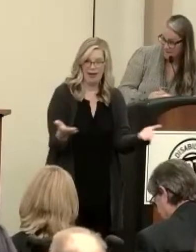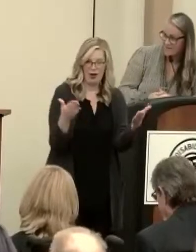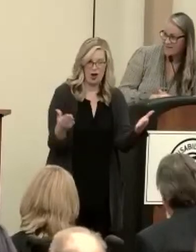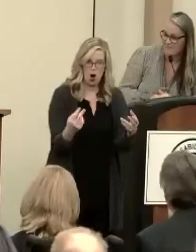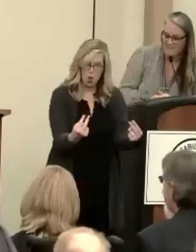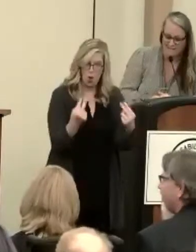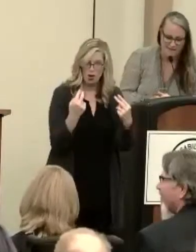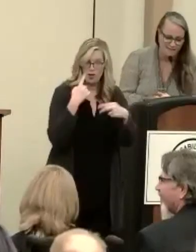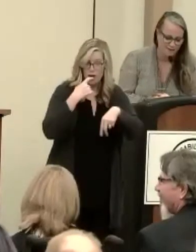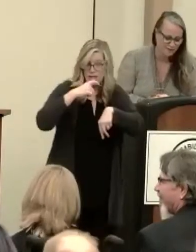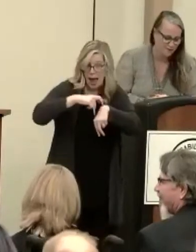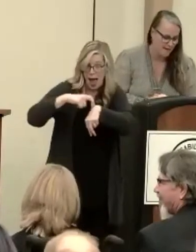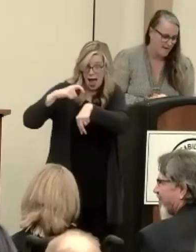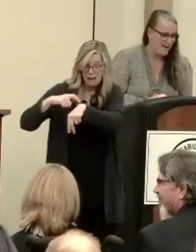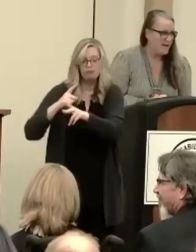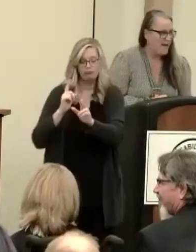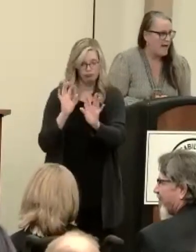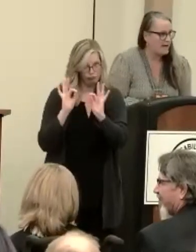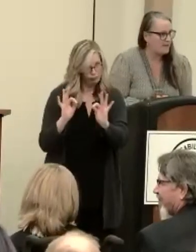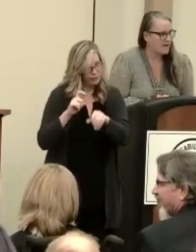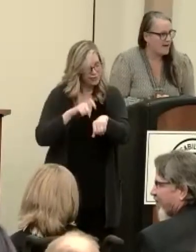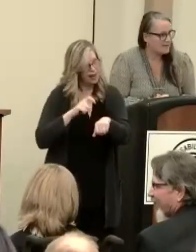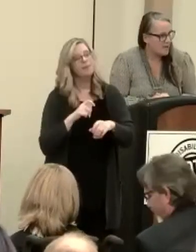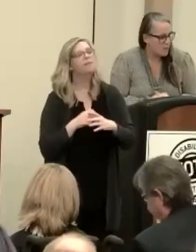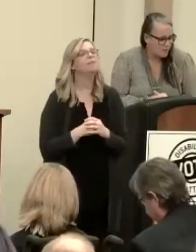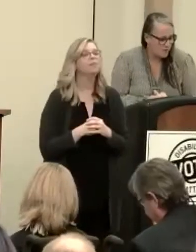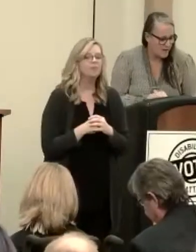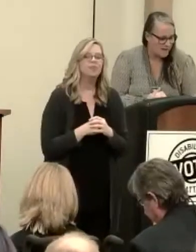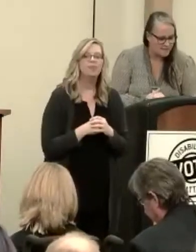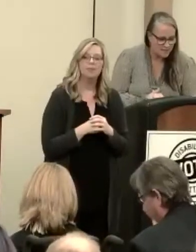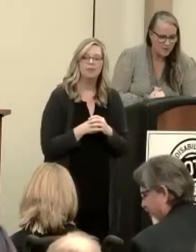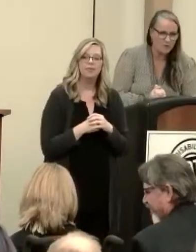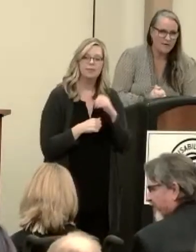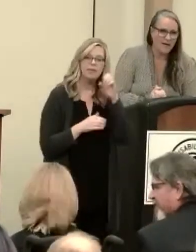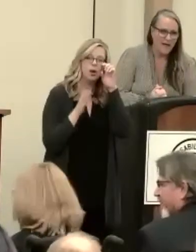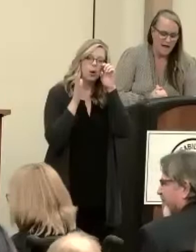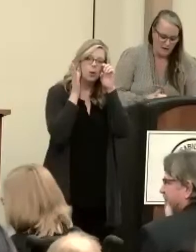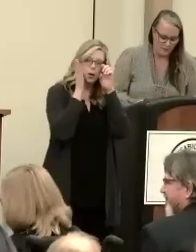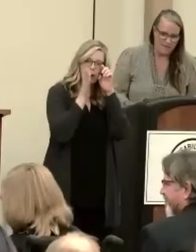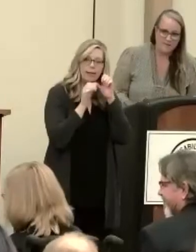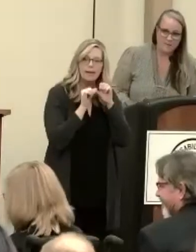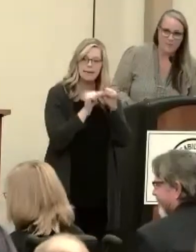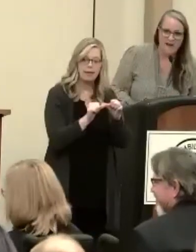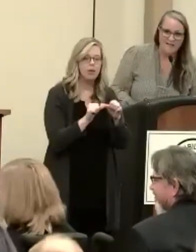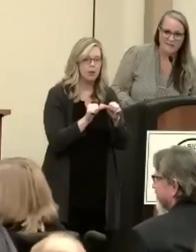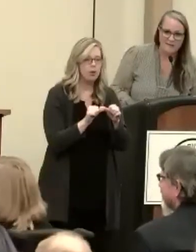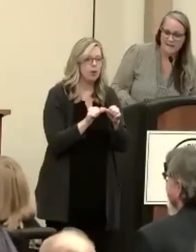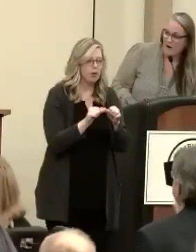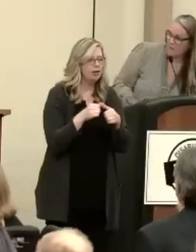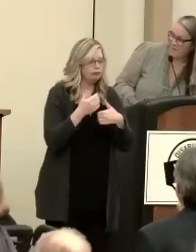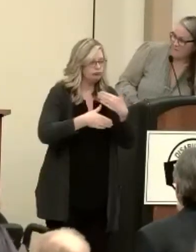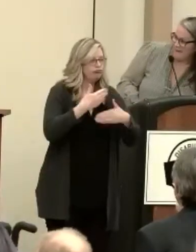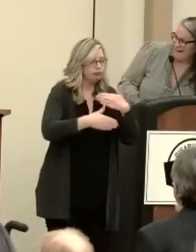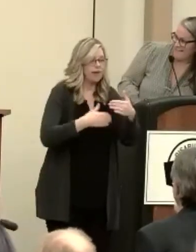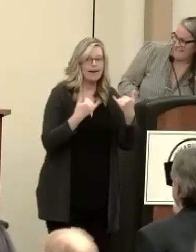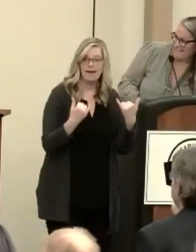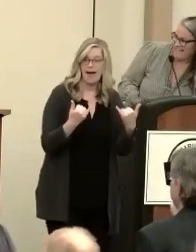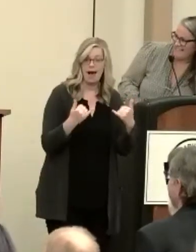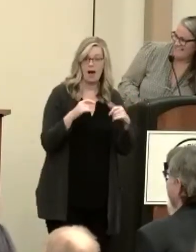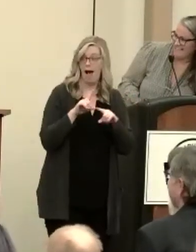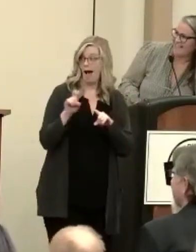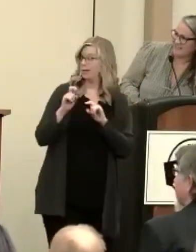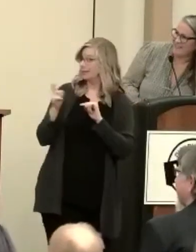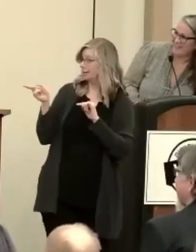our debate this afternoon. And in fact, we will continue at a reasonable pace. How are we doing,